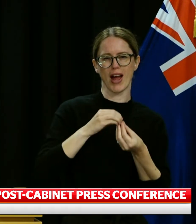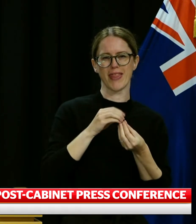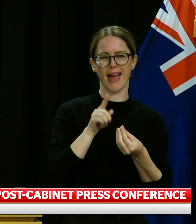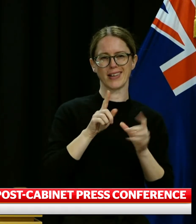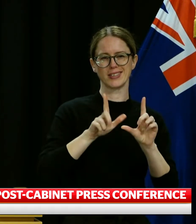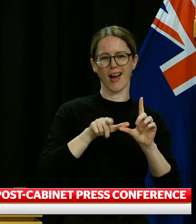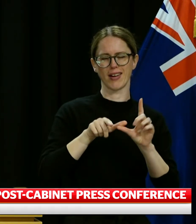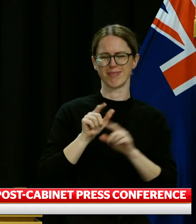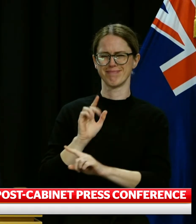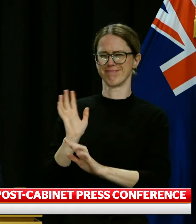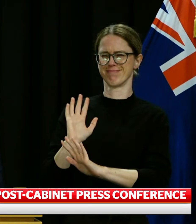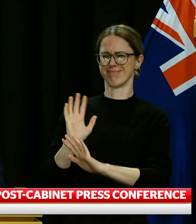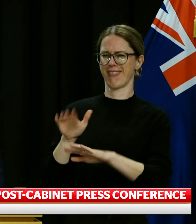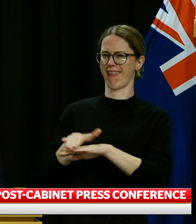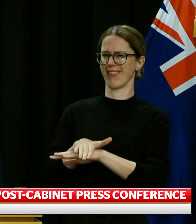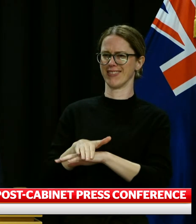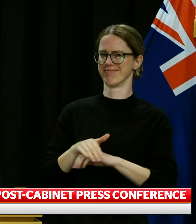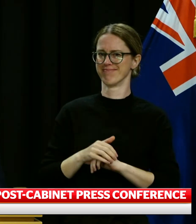I'm not going to get into that.